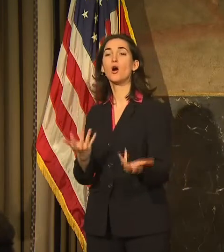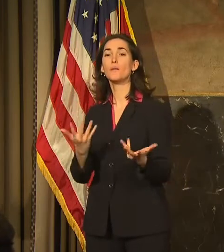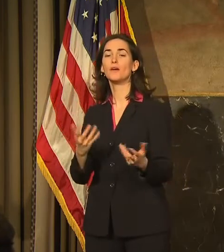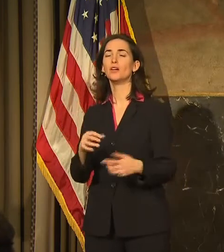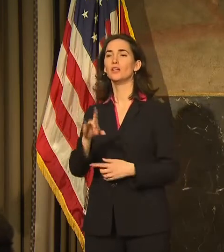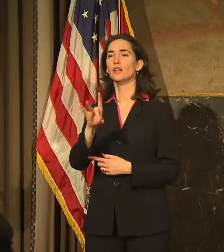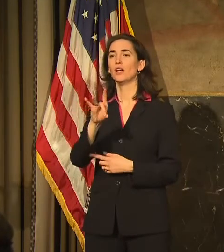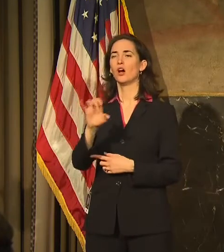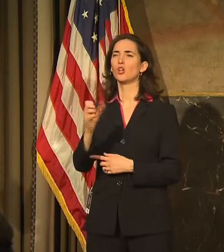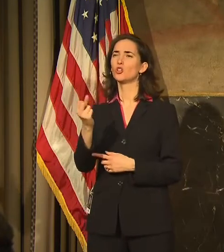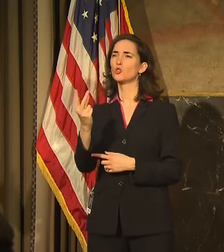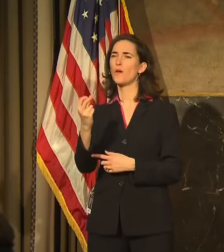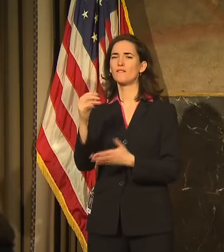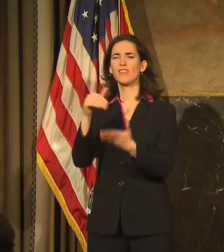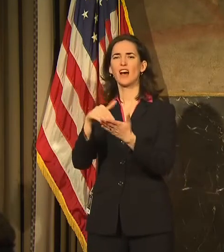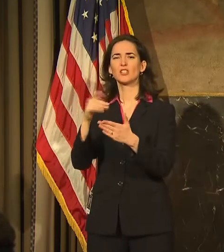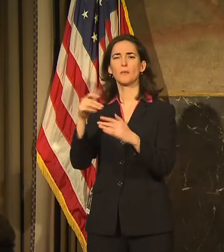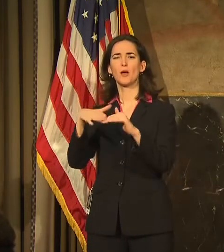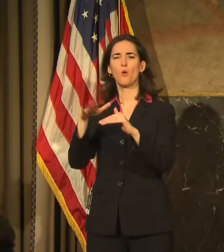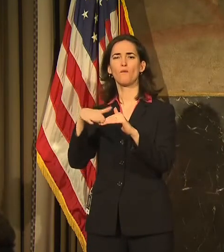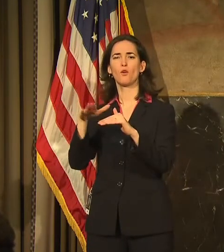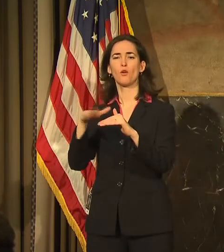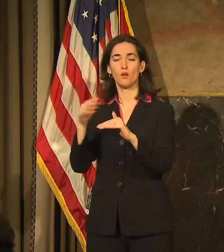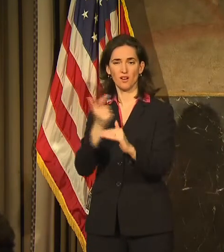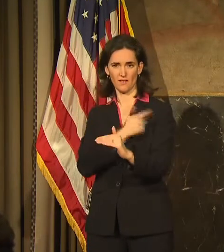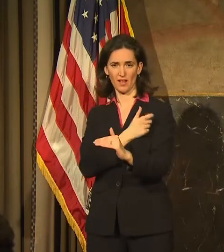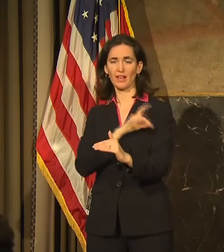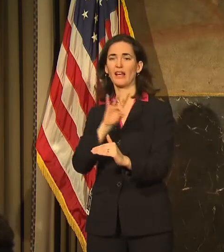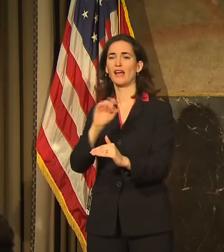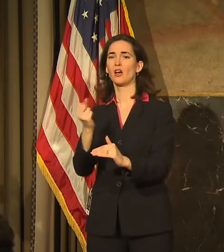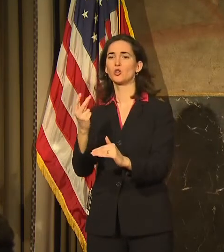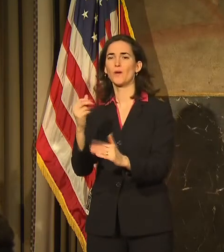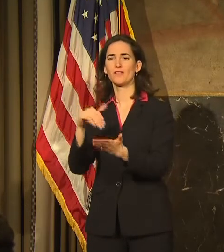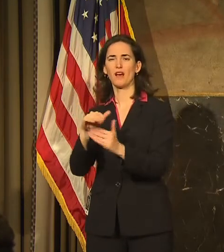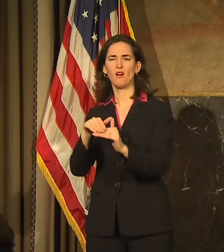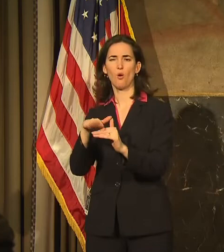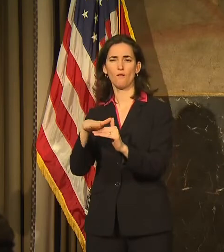812,000 vaccine doses. And